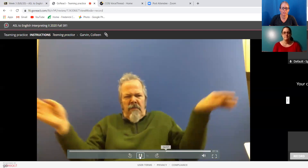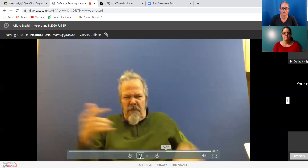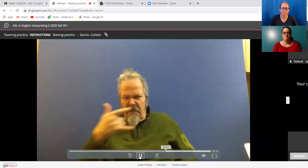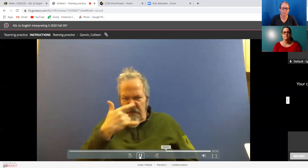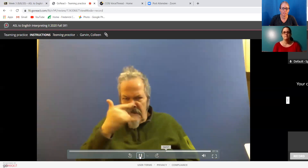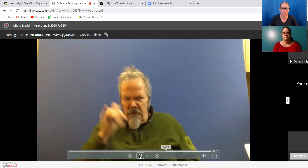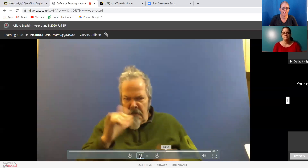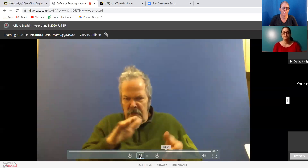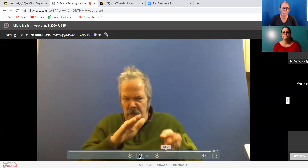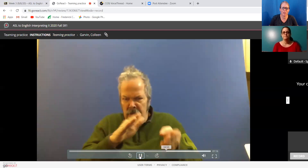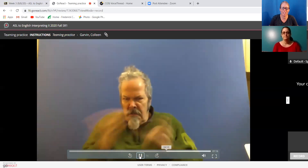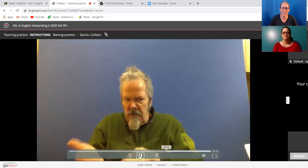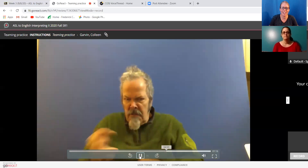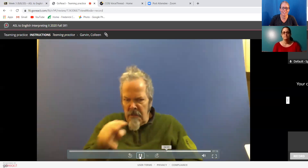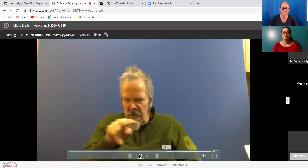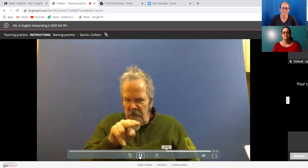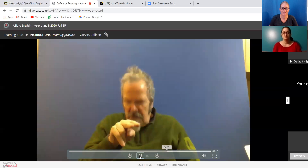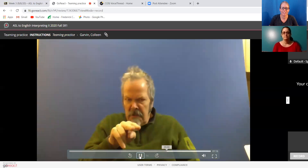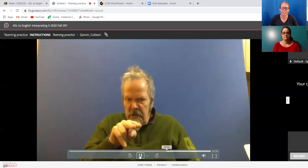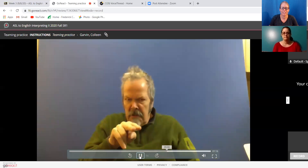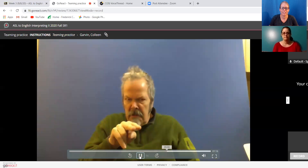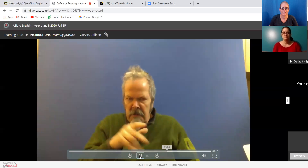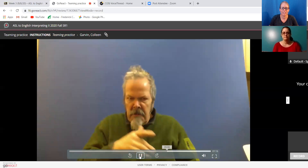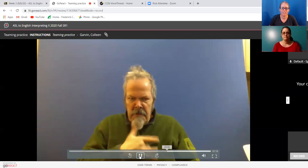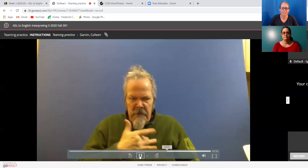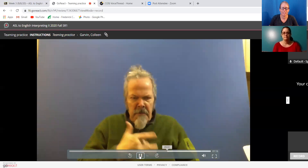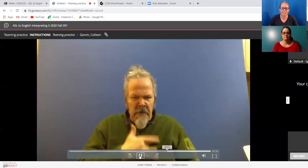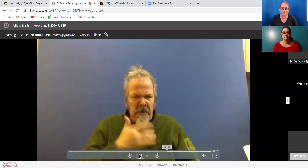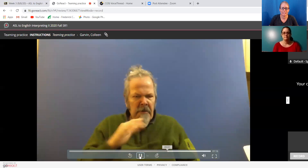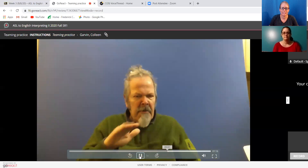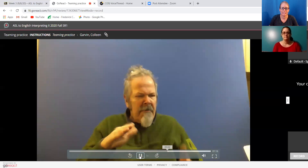surface. He looked as if he was dead.